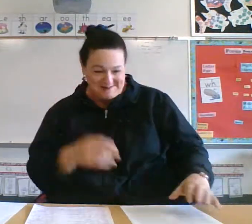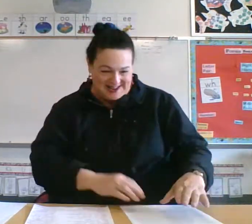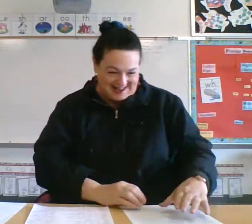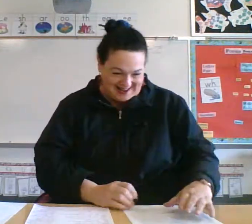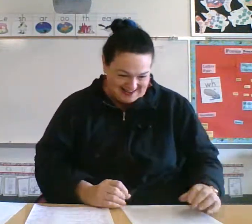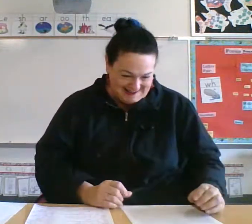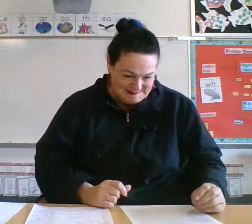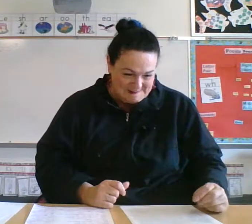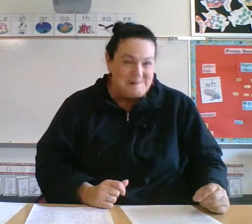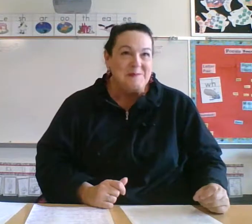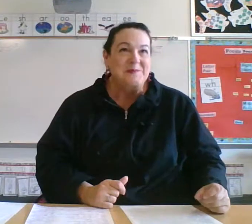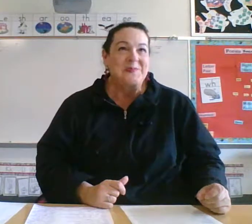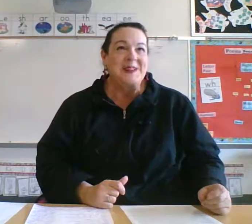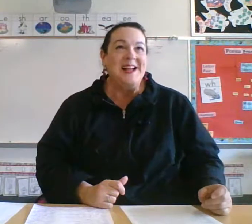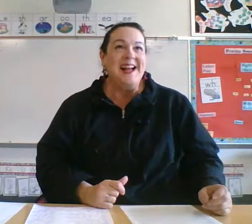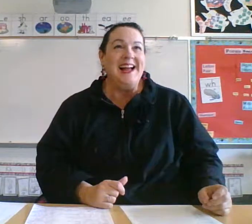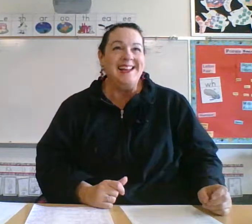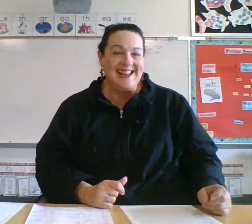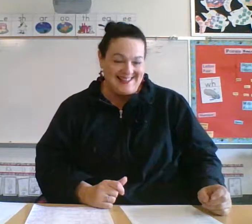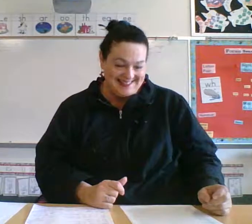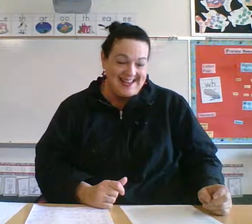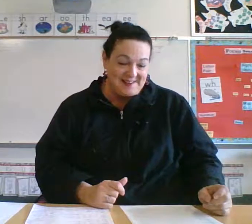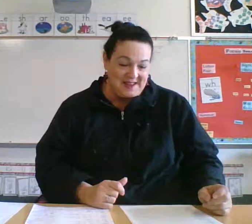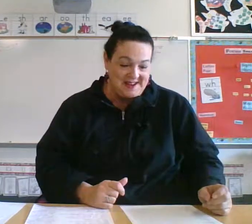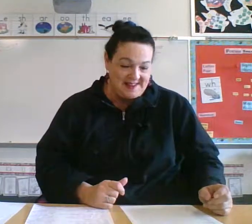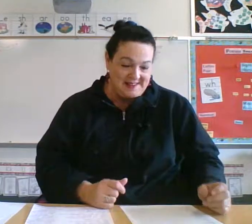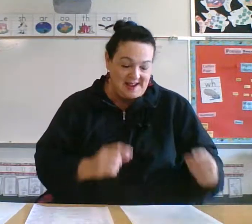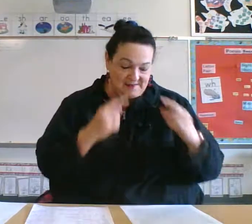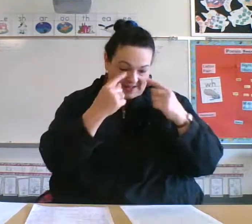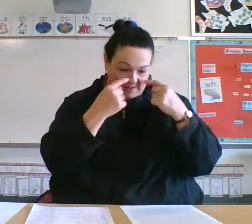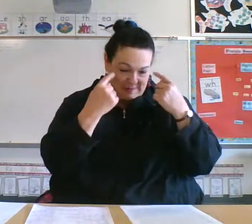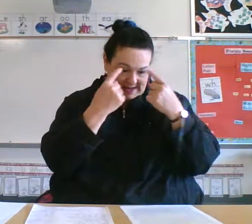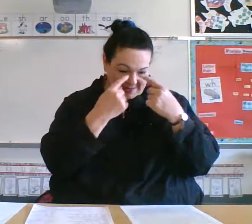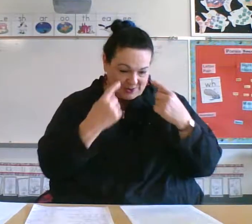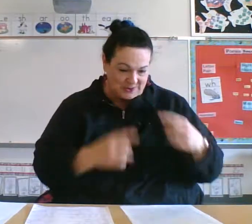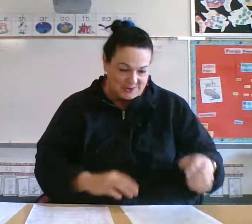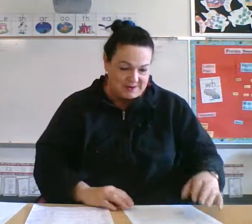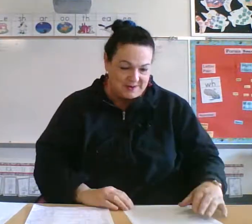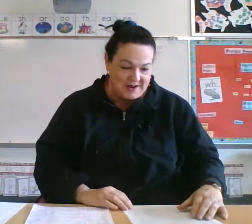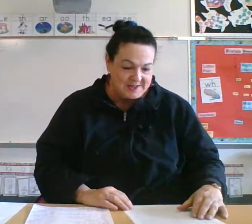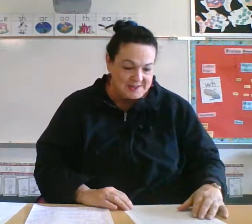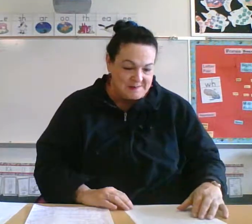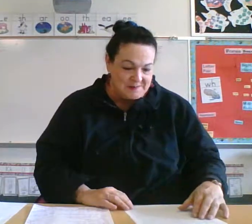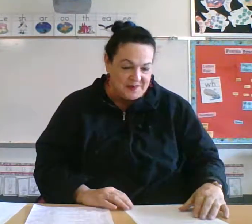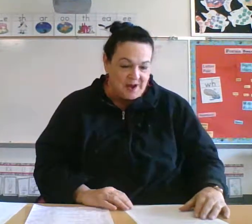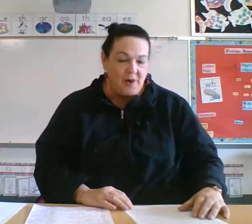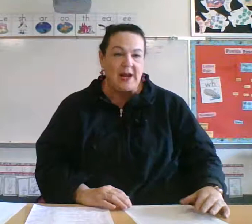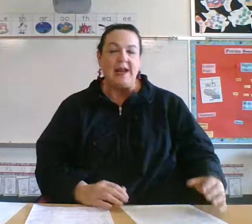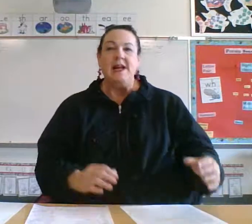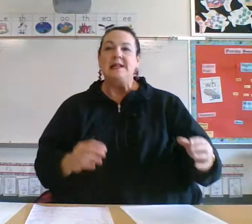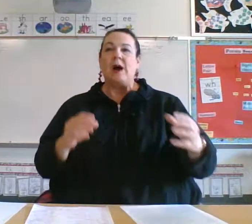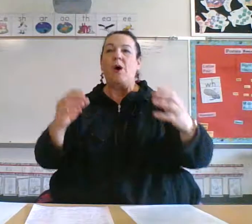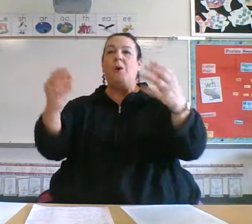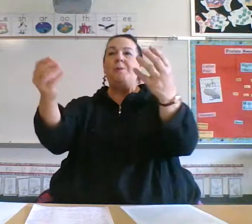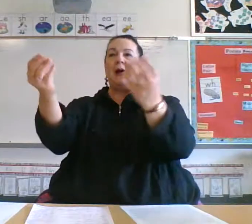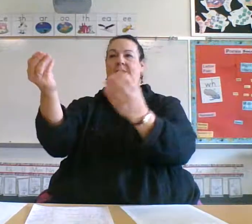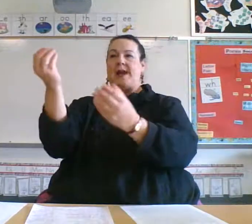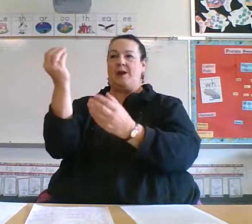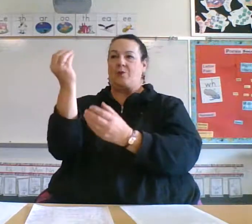just thinking raccoons are like little. Yeah, they have the little black circles around their eyes. That's what I was thinking. Okay, now obey.